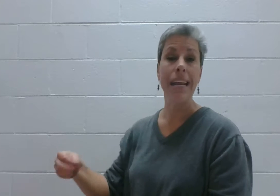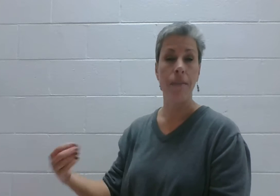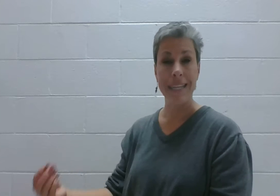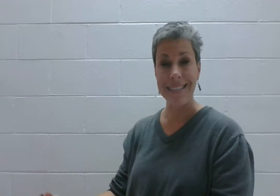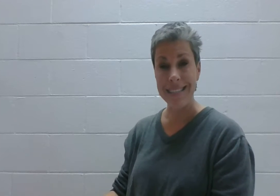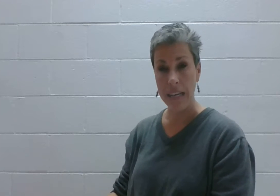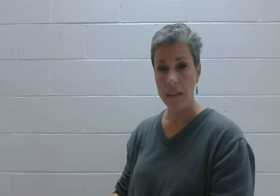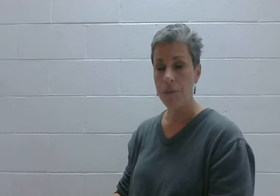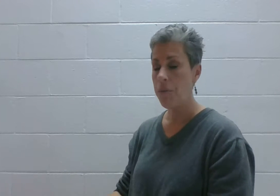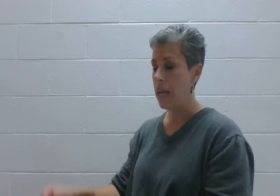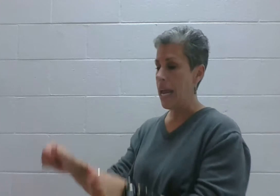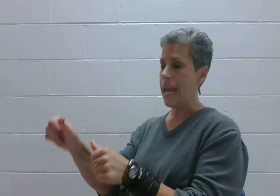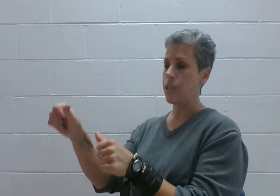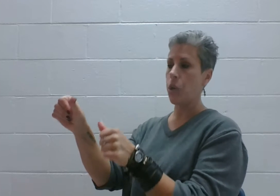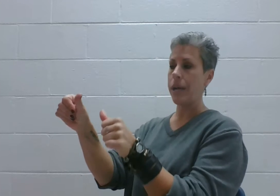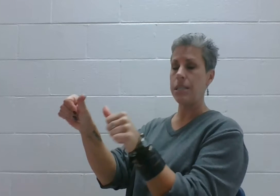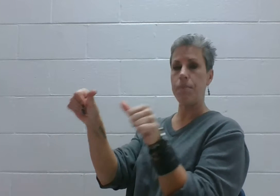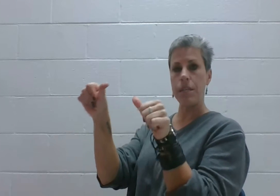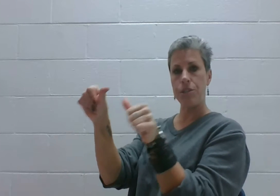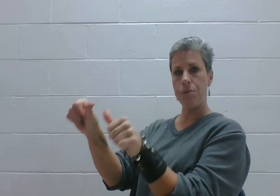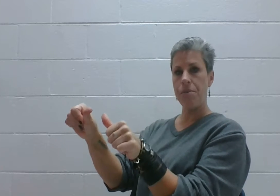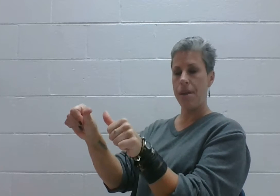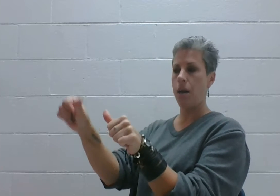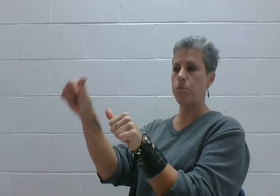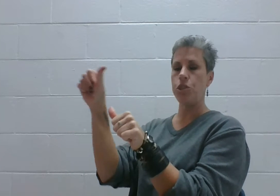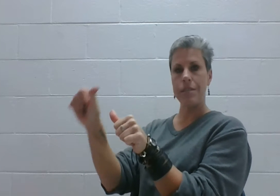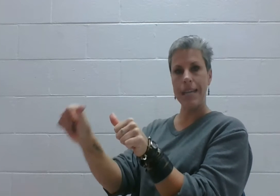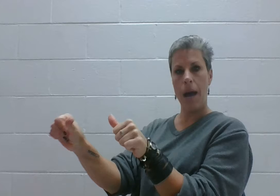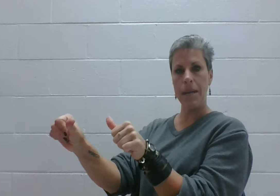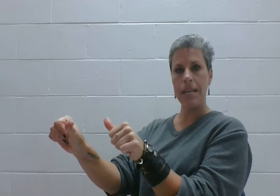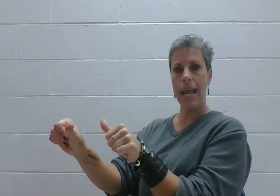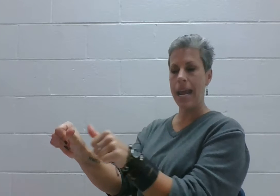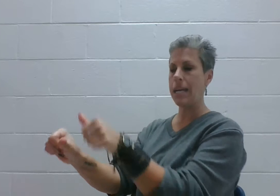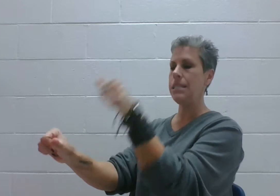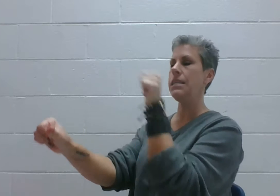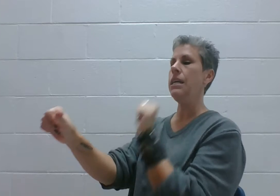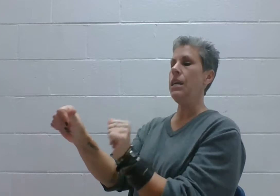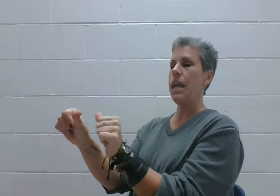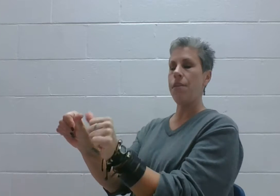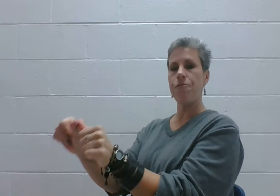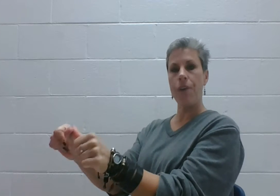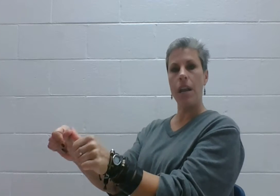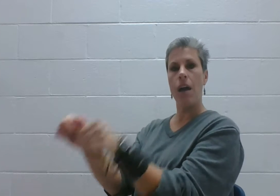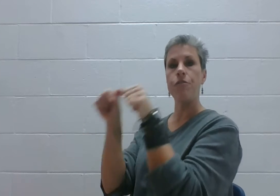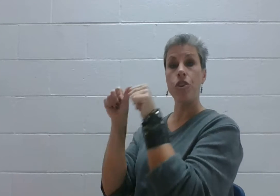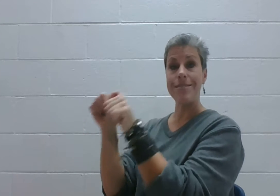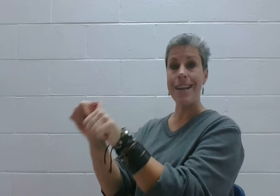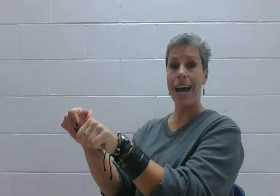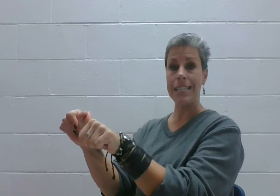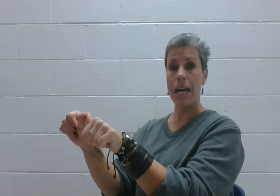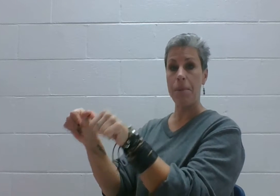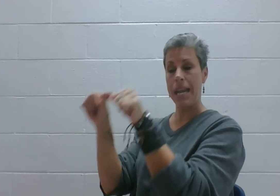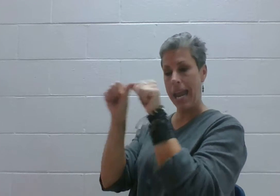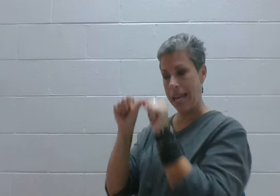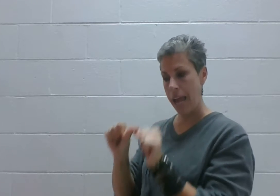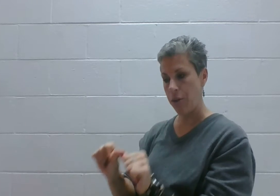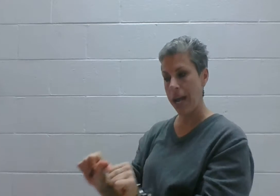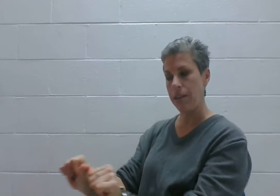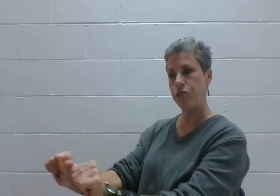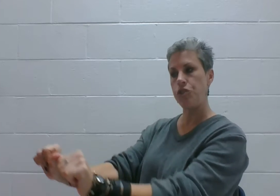of continue is going to be two thumbs, your dominant hand in front of your non-dominant hand, and you kind of